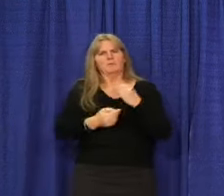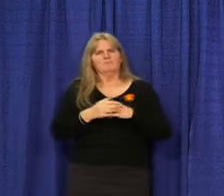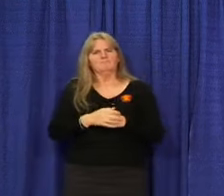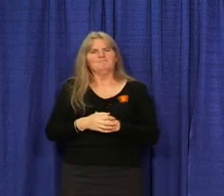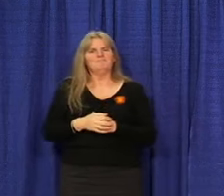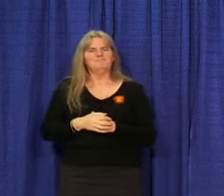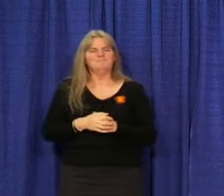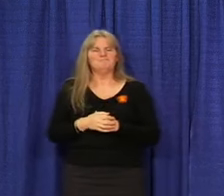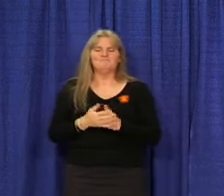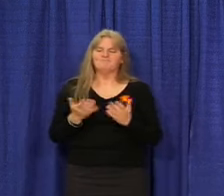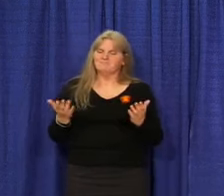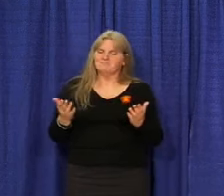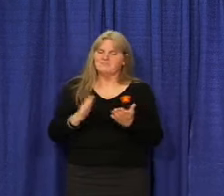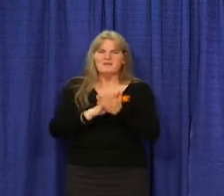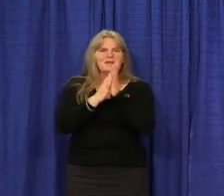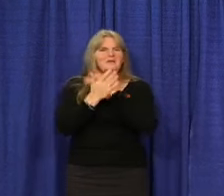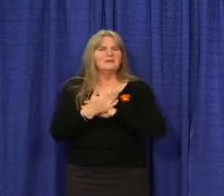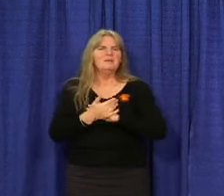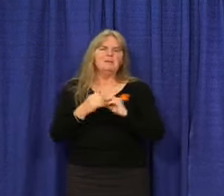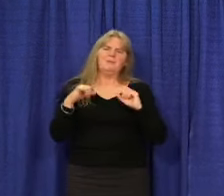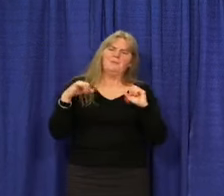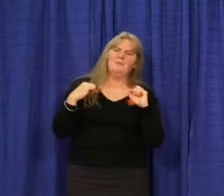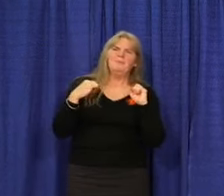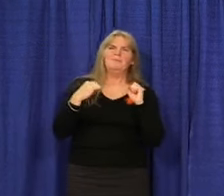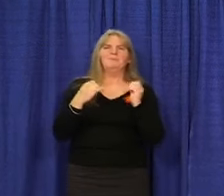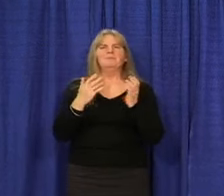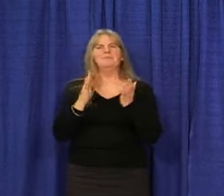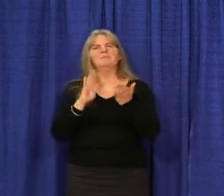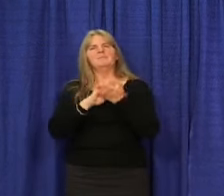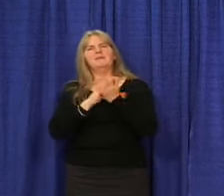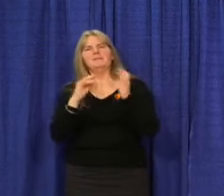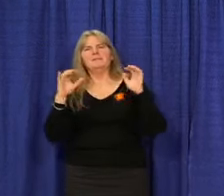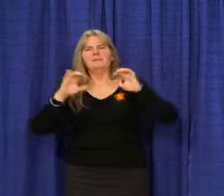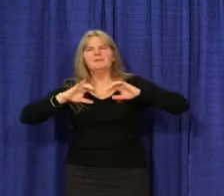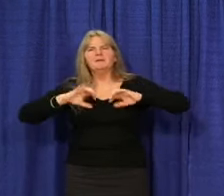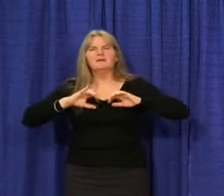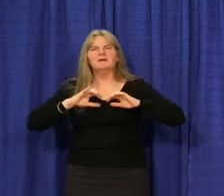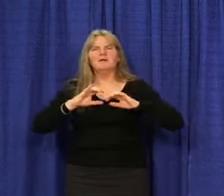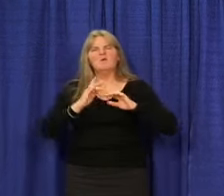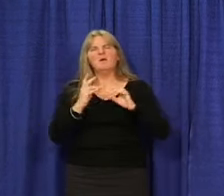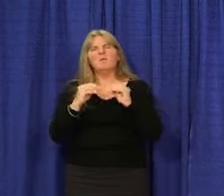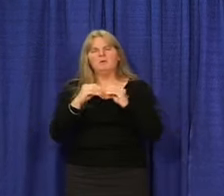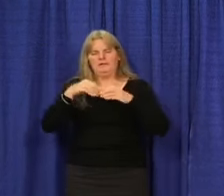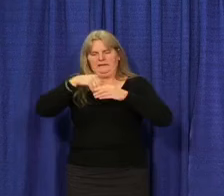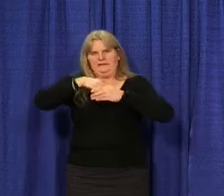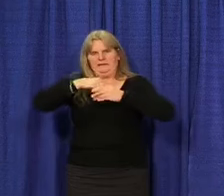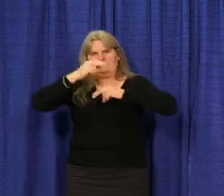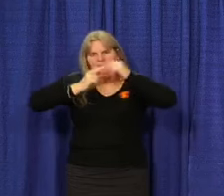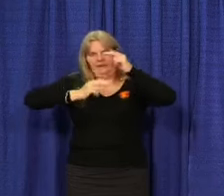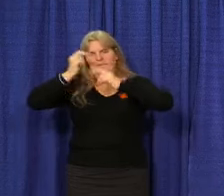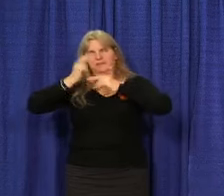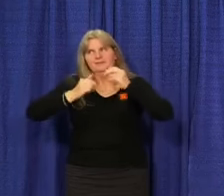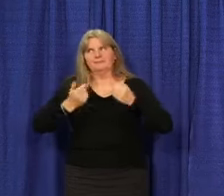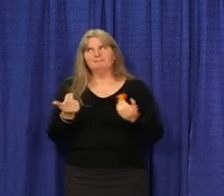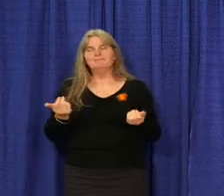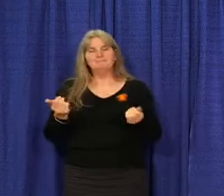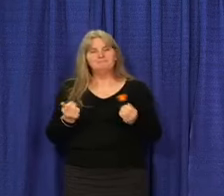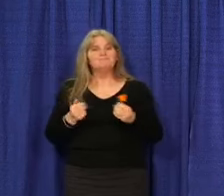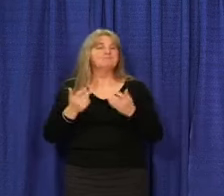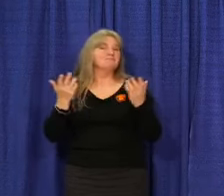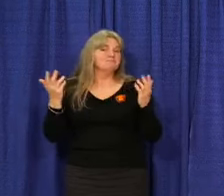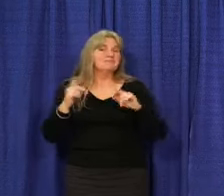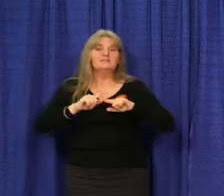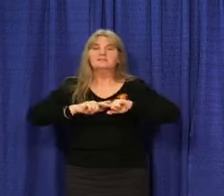As the days cool down and darken, so will we be returning more to the indoors. We know that weather, holidays, and